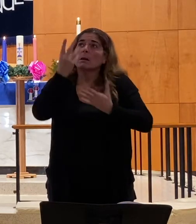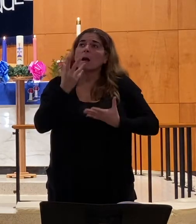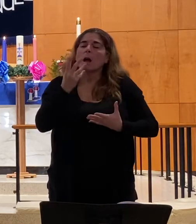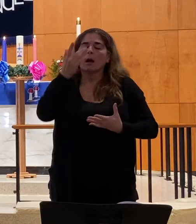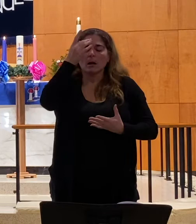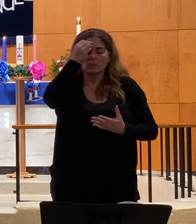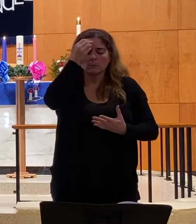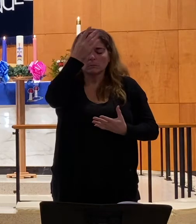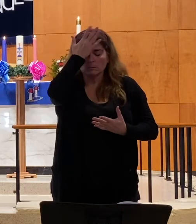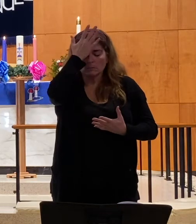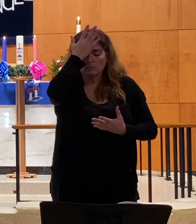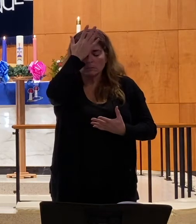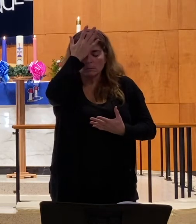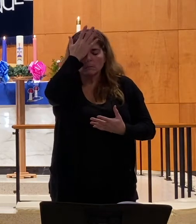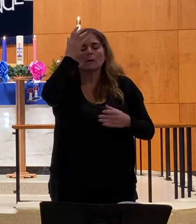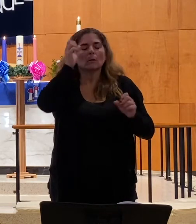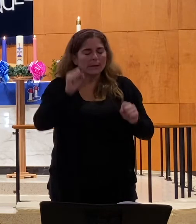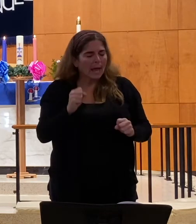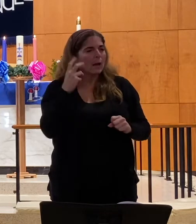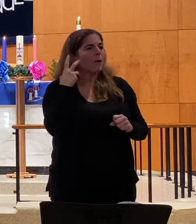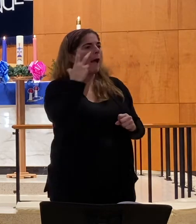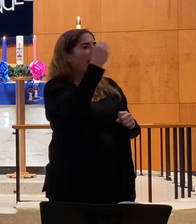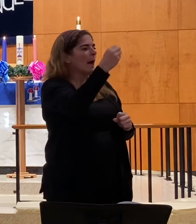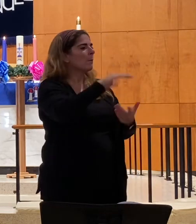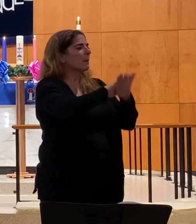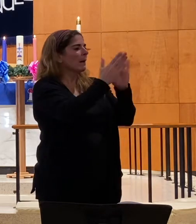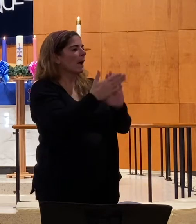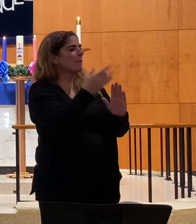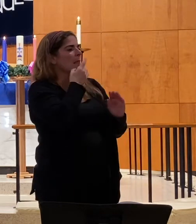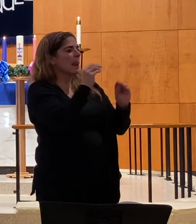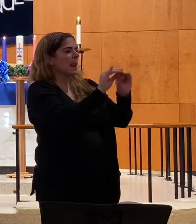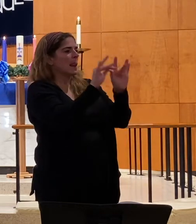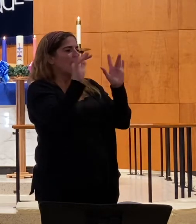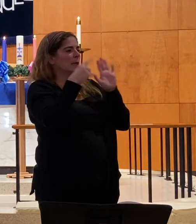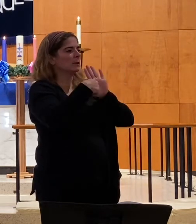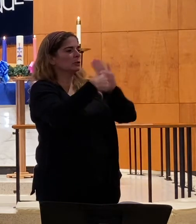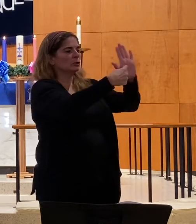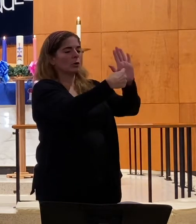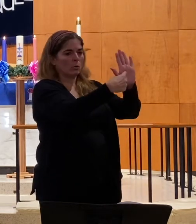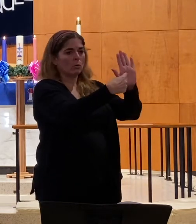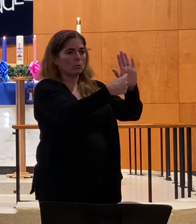by your Spirit, we may testify to your light.